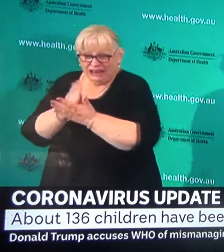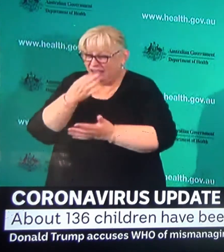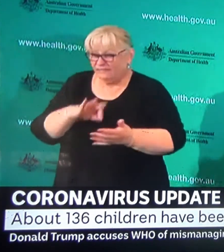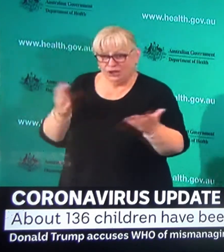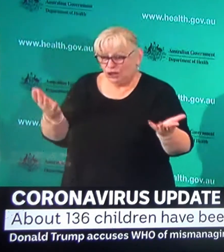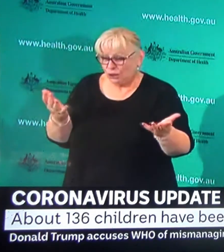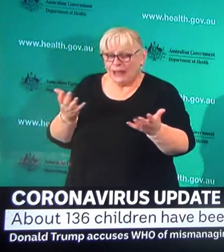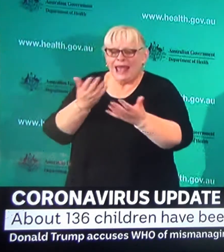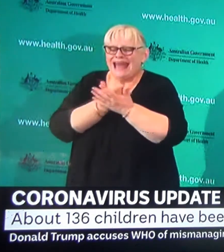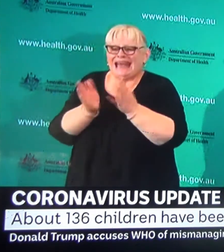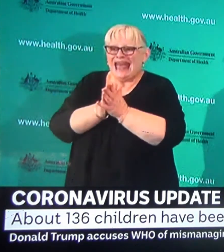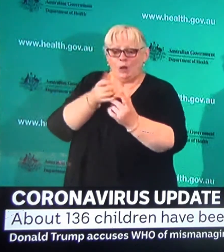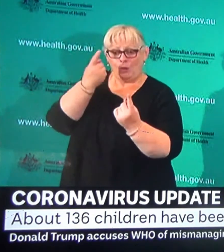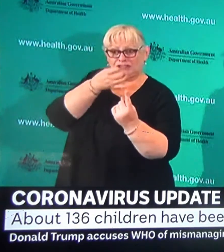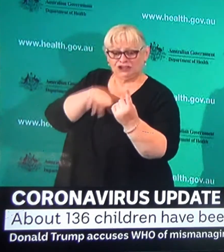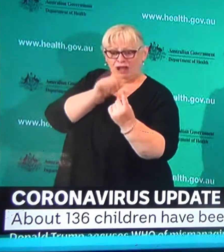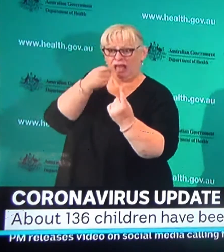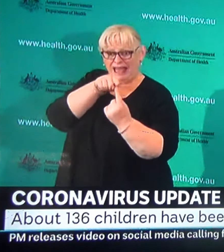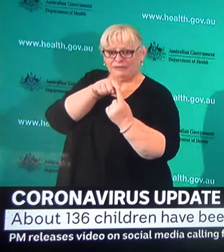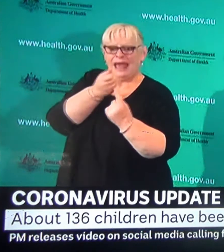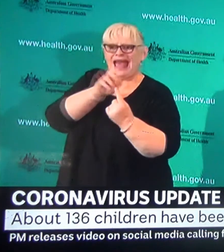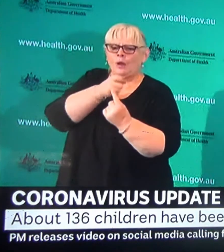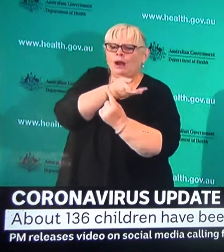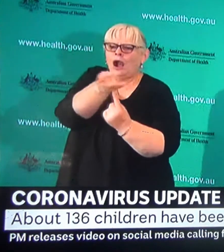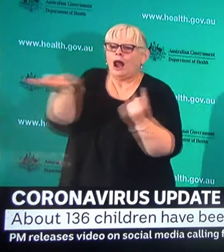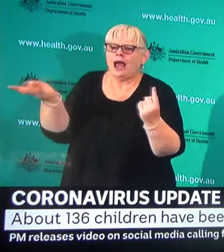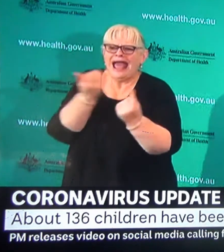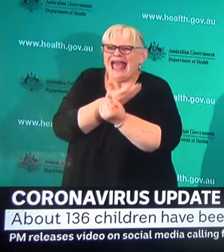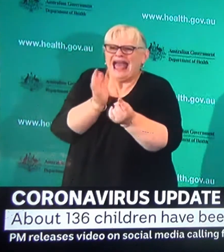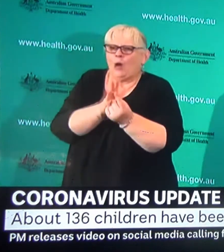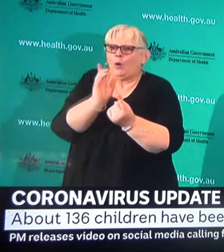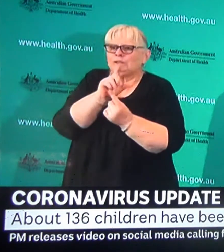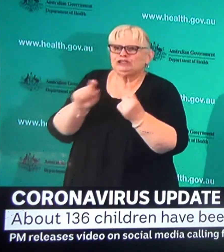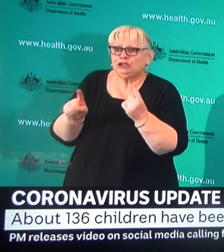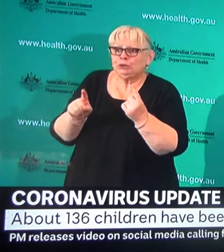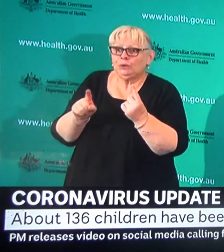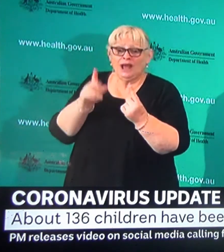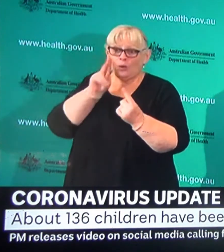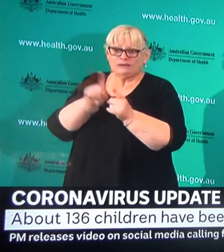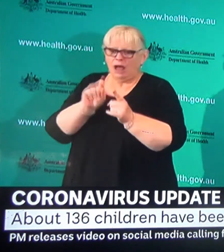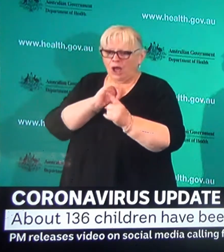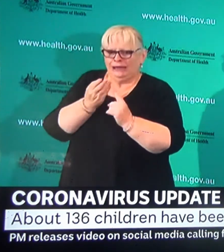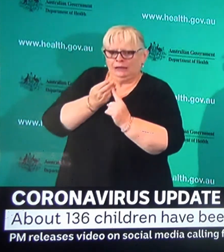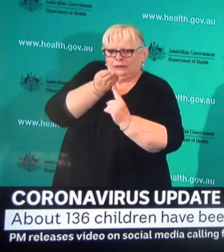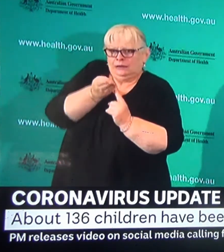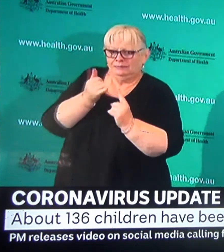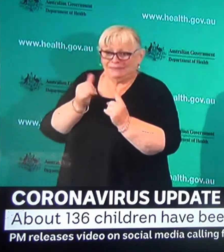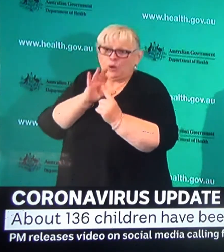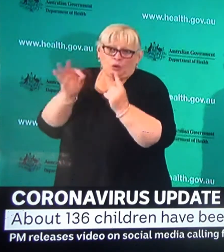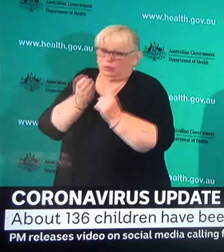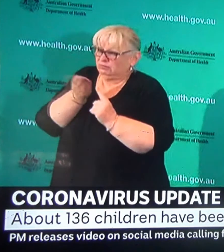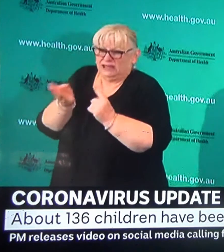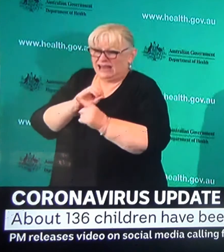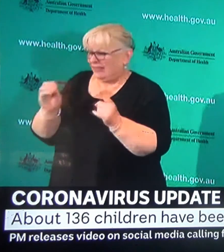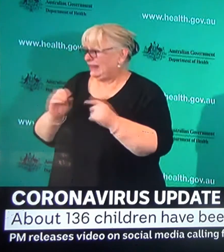transmission happens as a result of that. And it seems, from what we understand at the moment, that transmission is very low. Can I just ask you, from